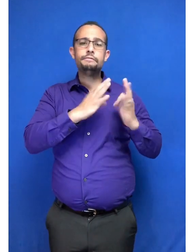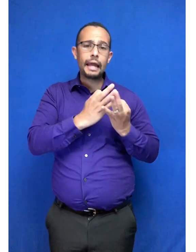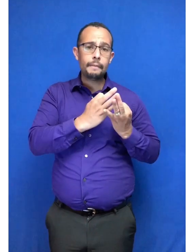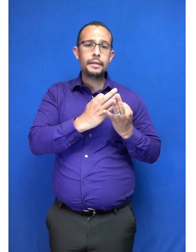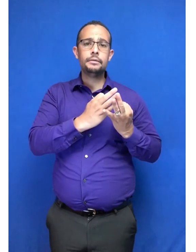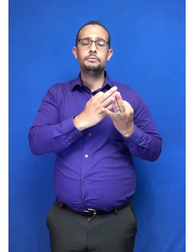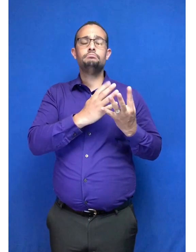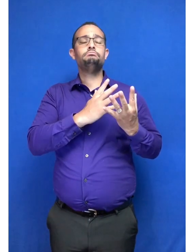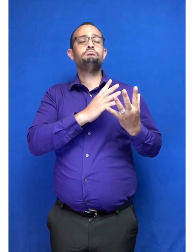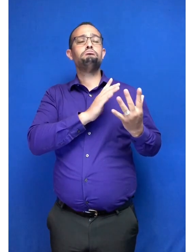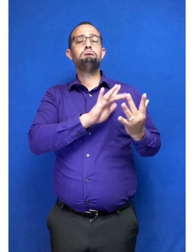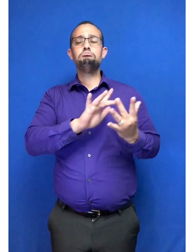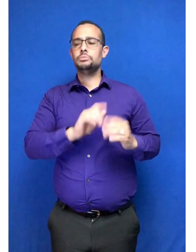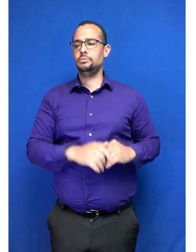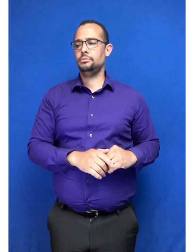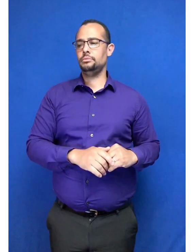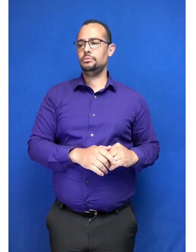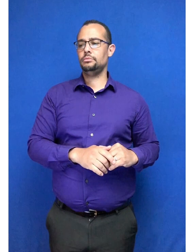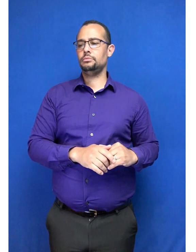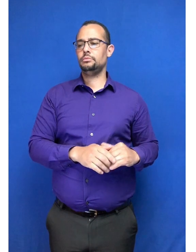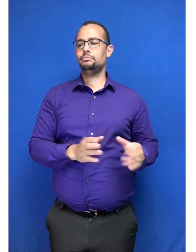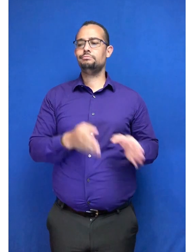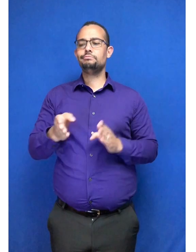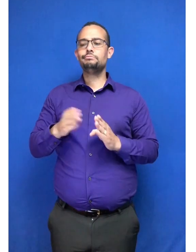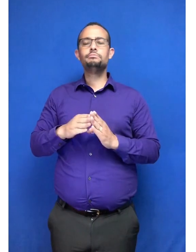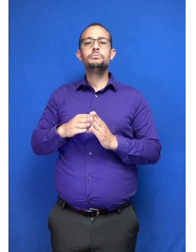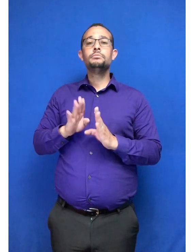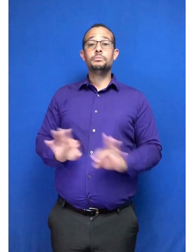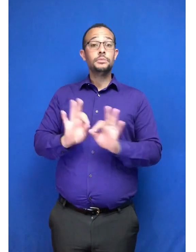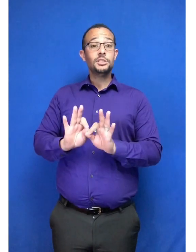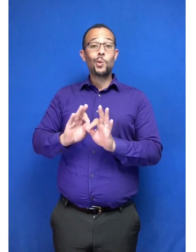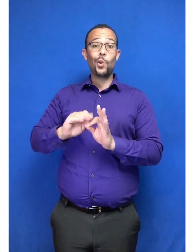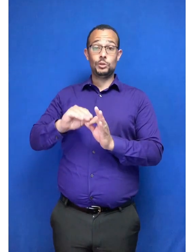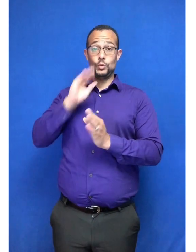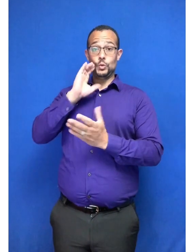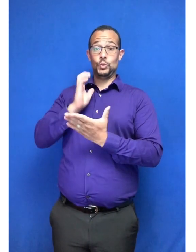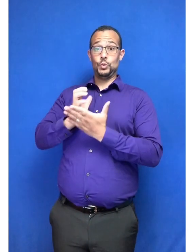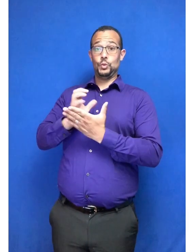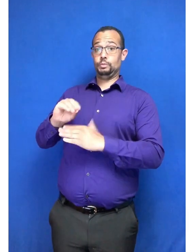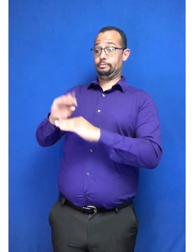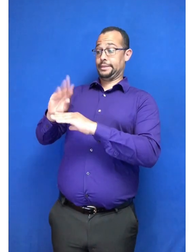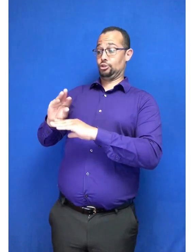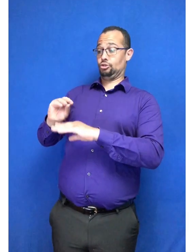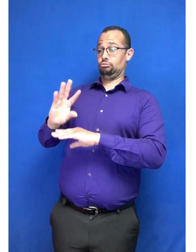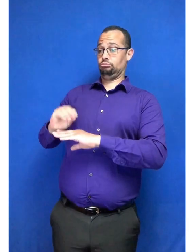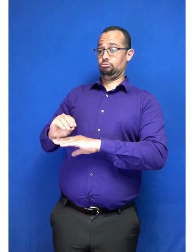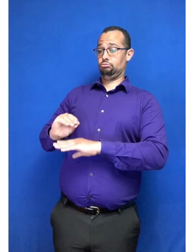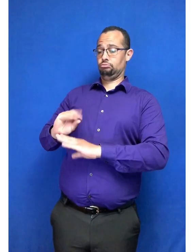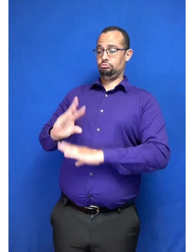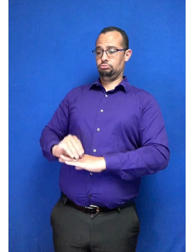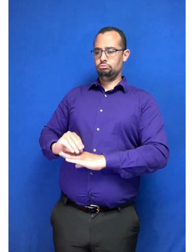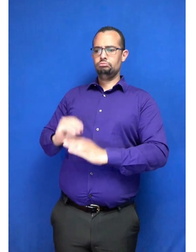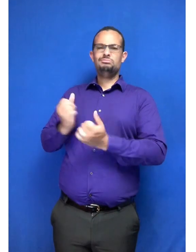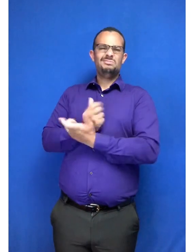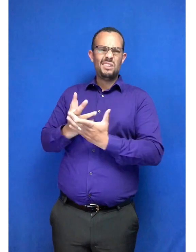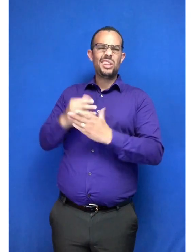Take pictures of your house and all of the contents within your house or apartment, and document what date it was taken for